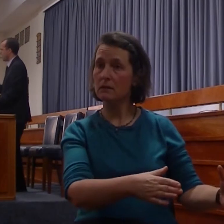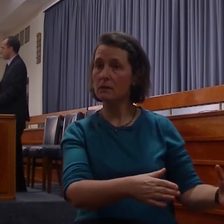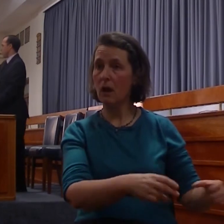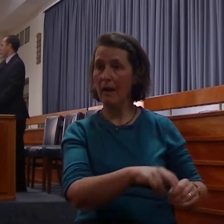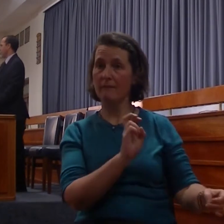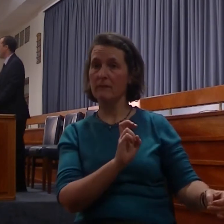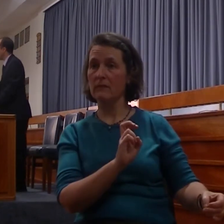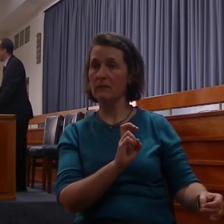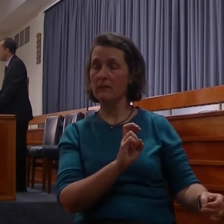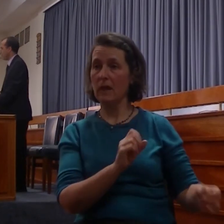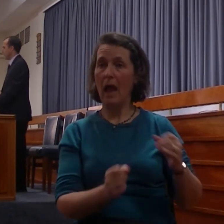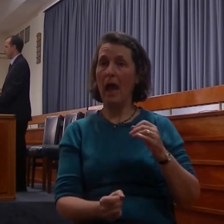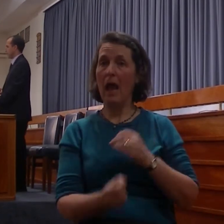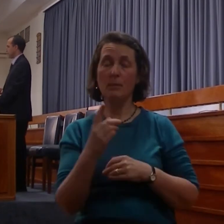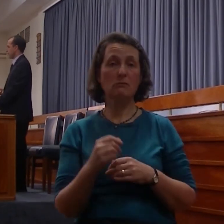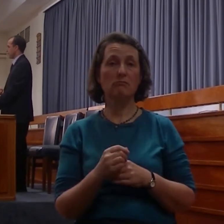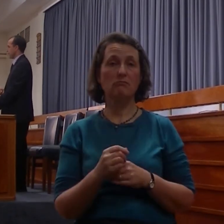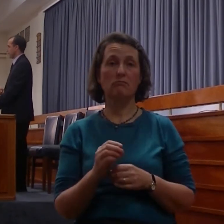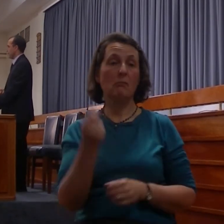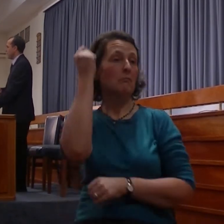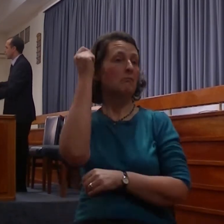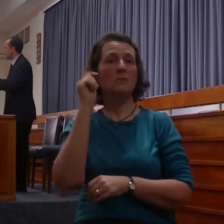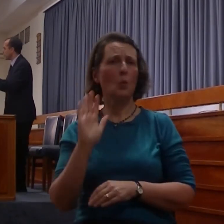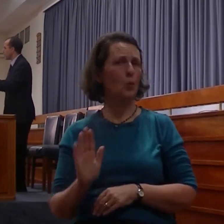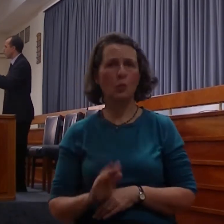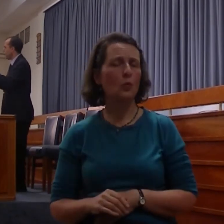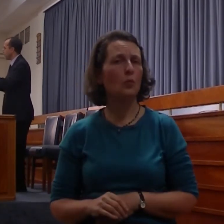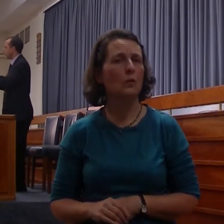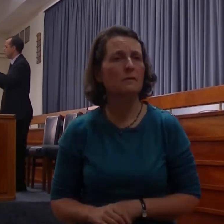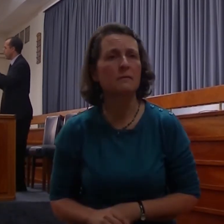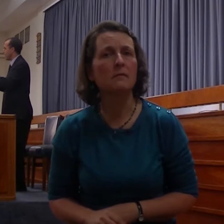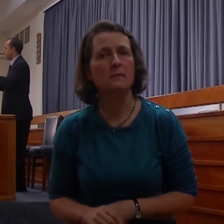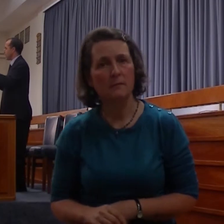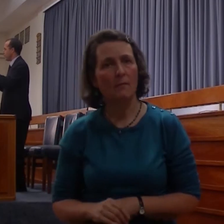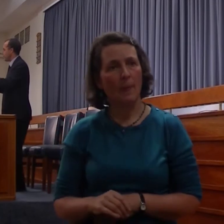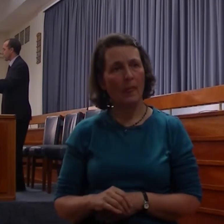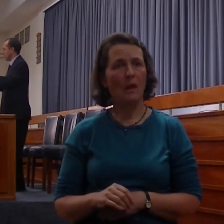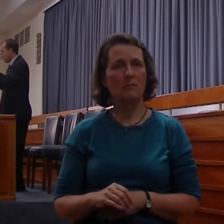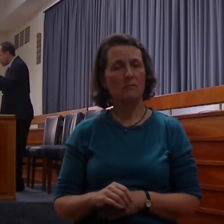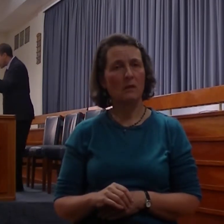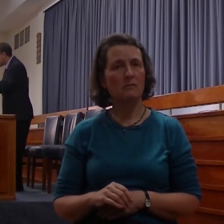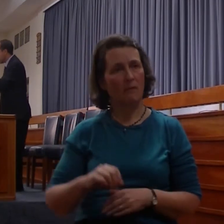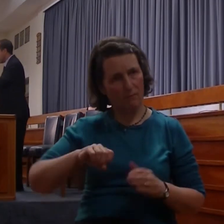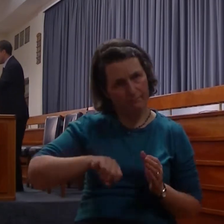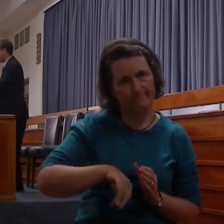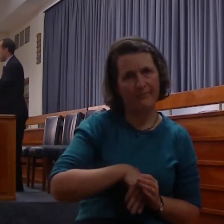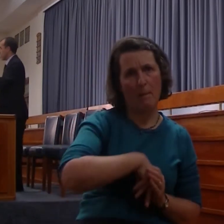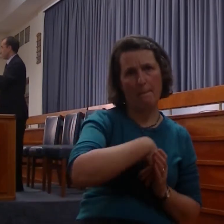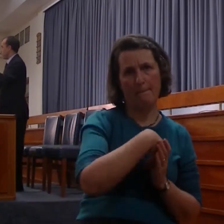love for one another, to leave the love for the Lord Jesus Christ doesn't just happen in a twinkling of an